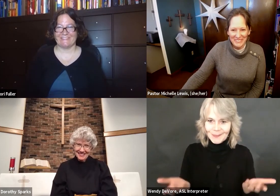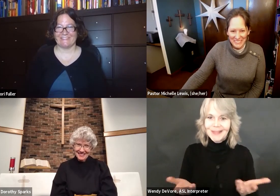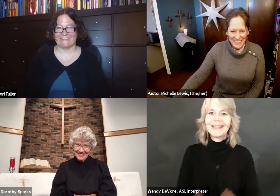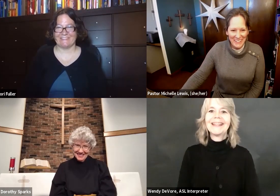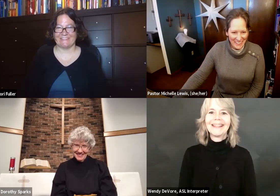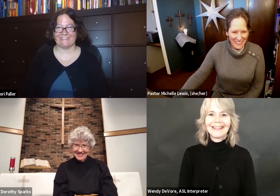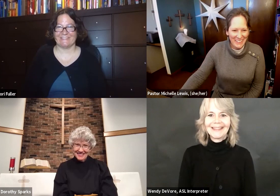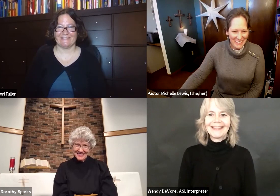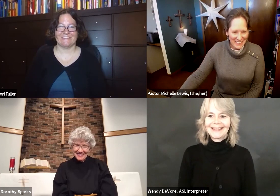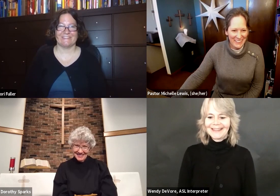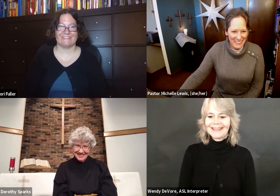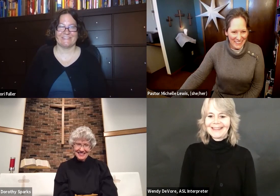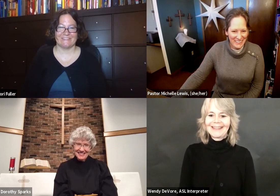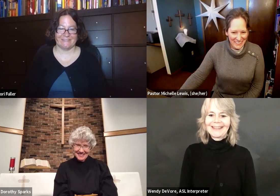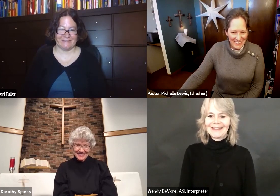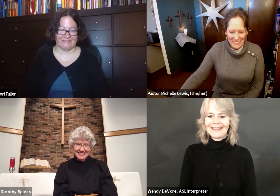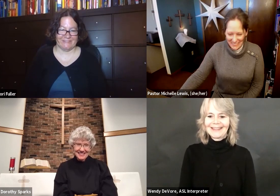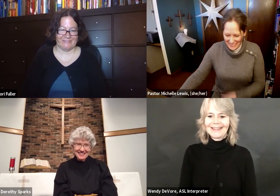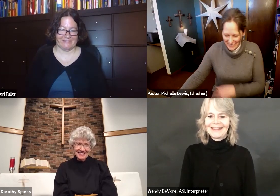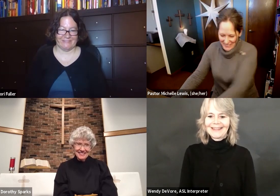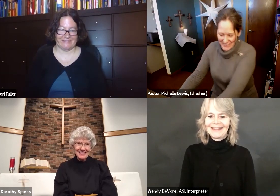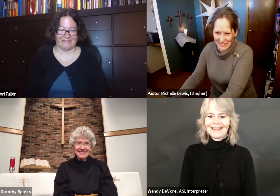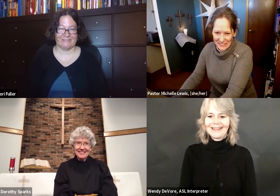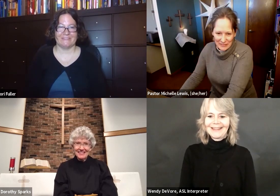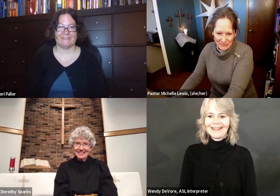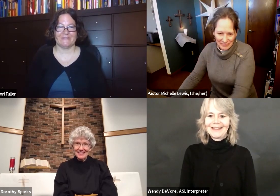Yep. And peace be with you.